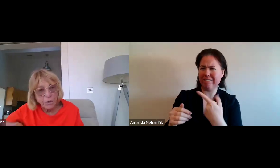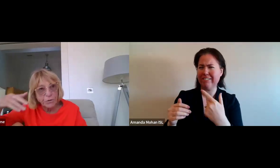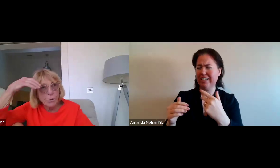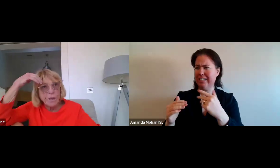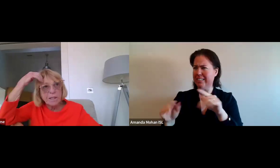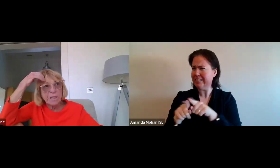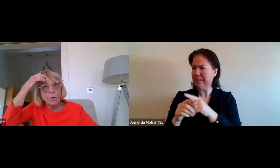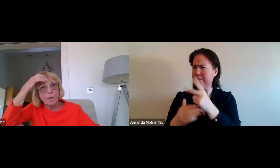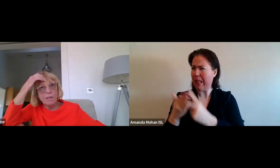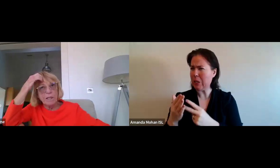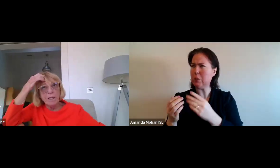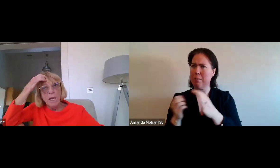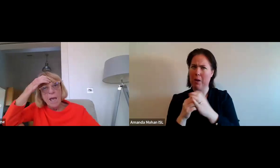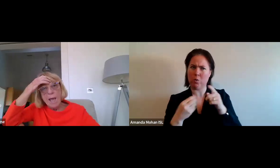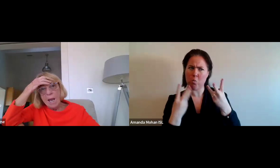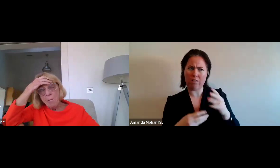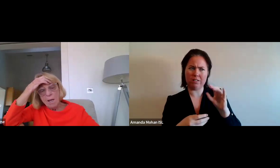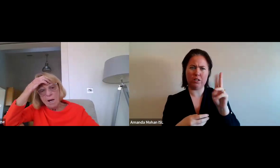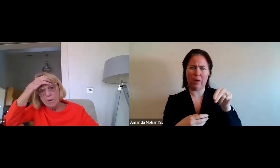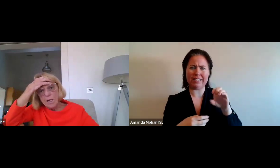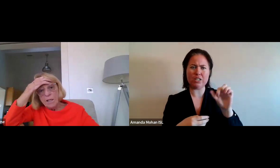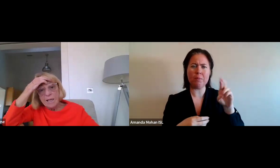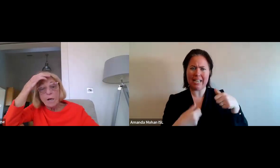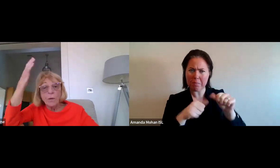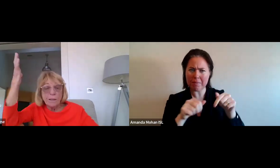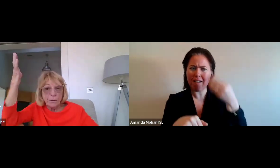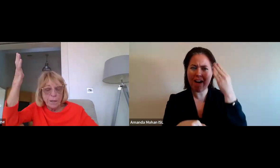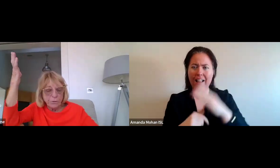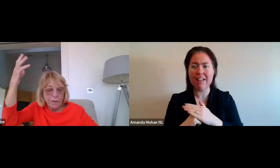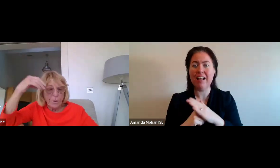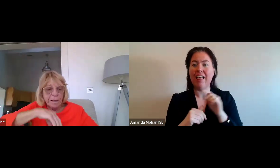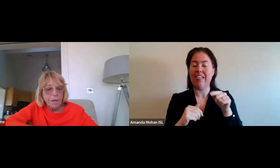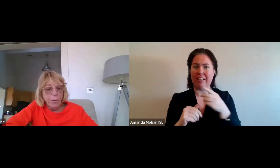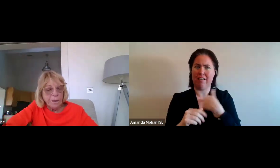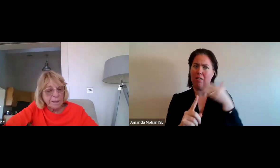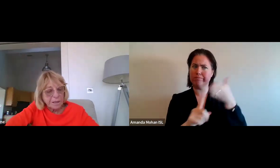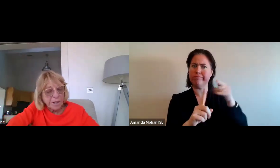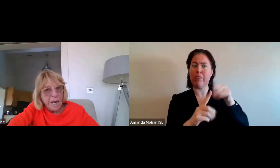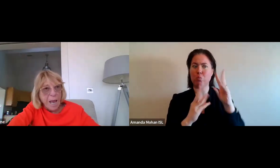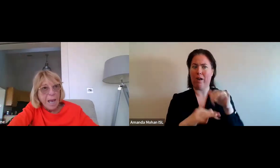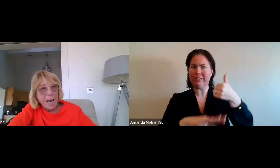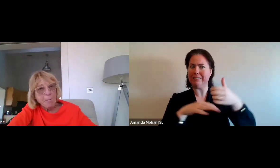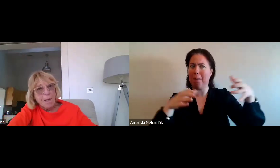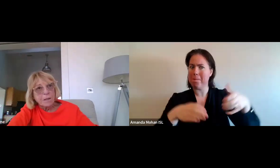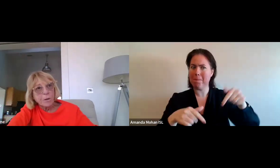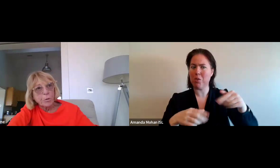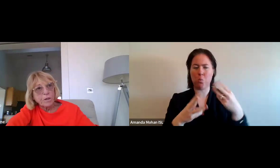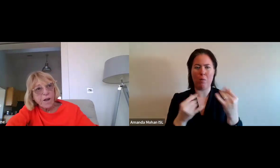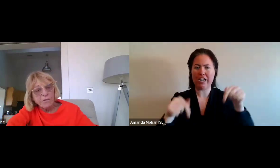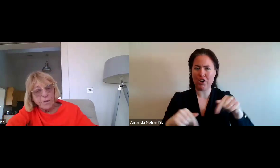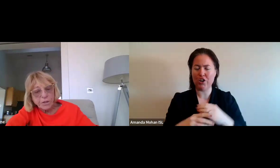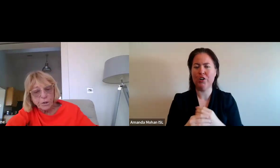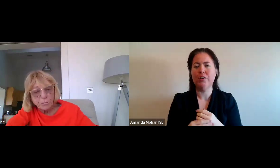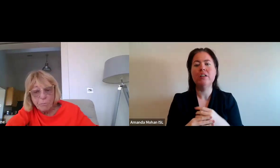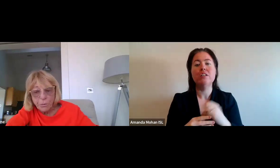the implementation of the UNCRPD in Ireland. That's our raison d'etre. That's why we exist. So